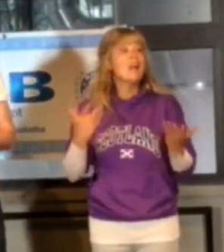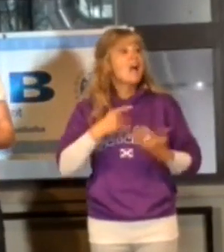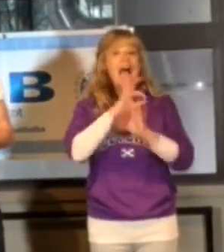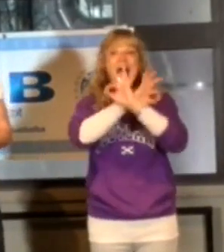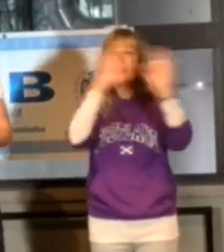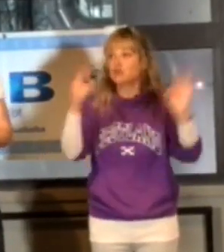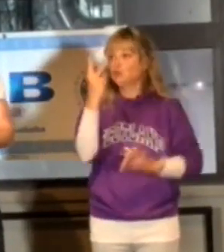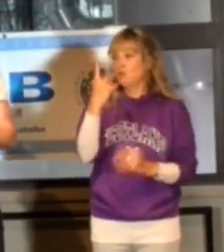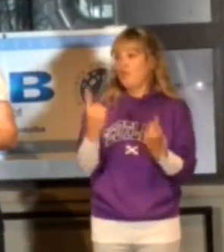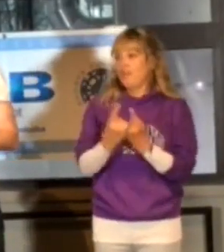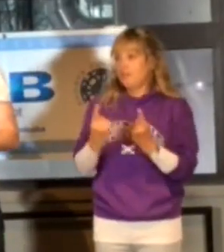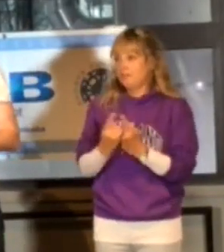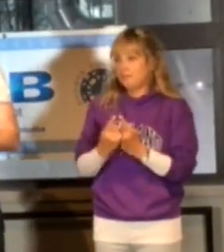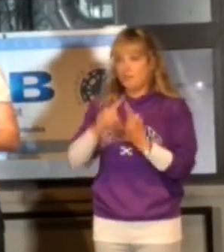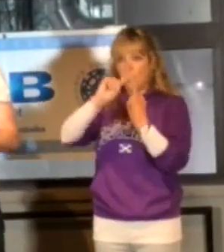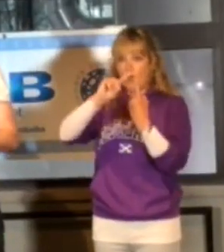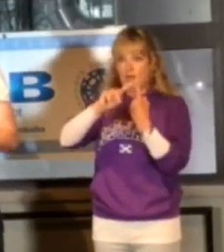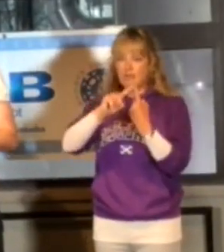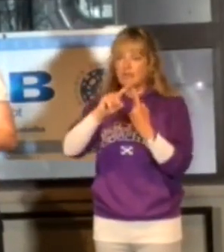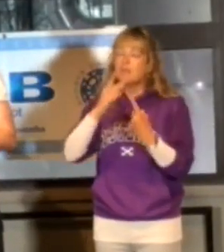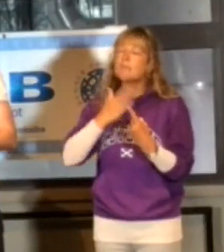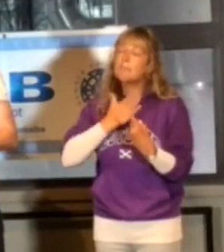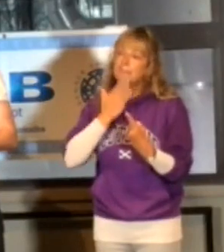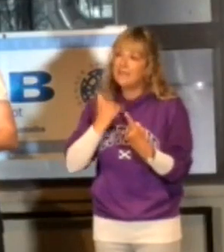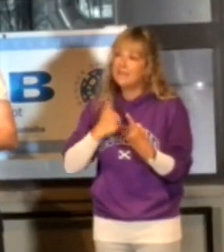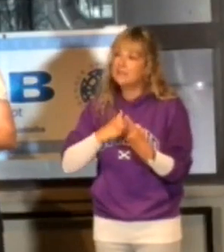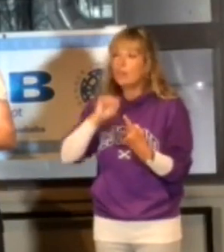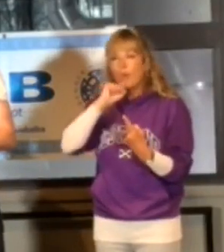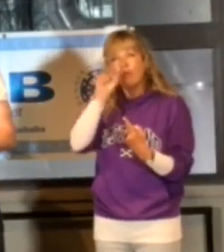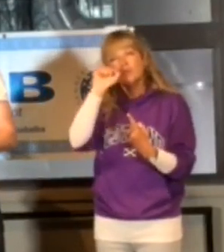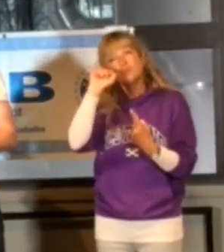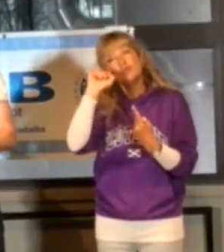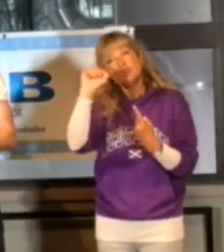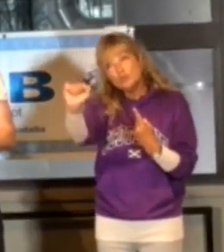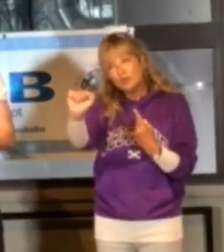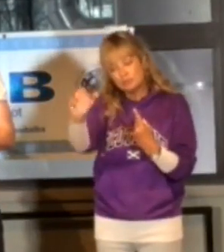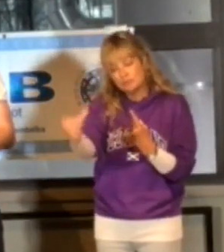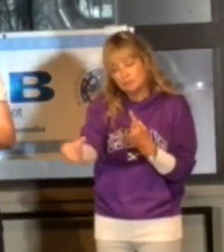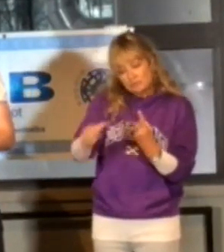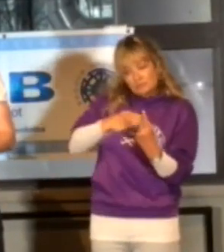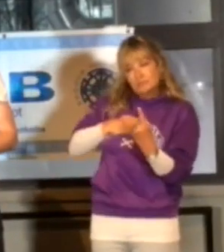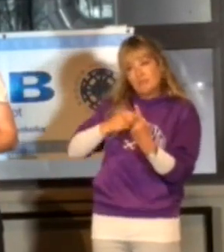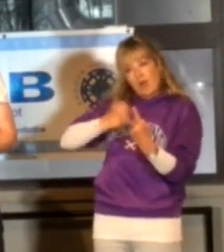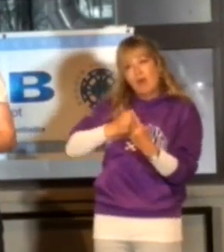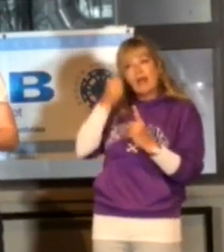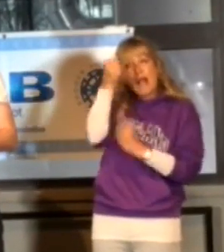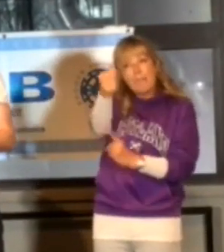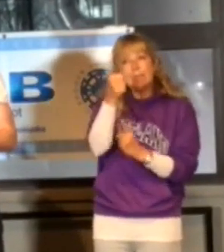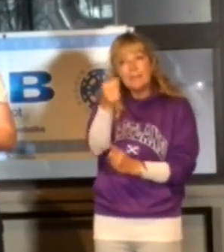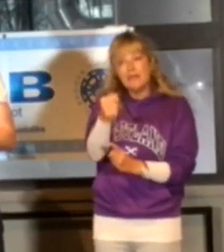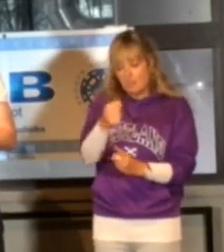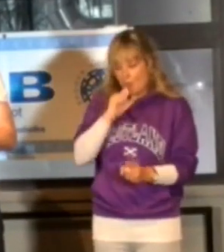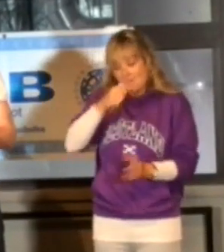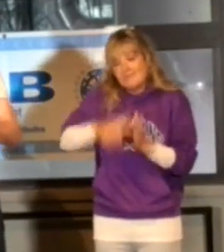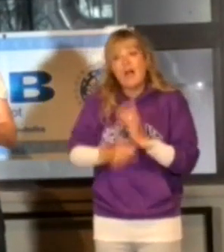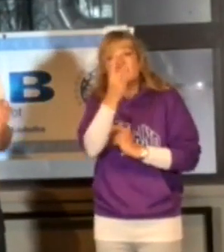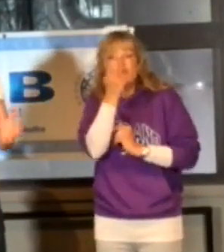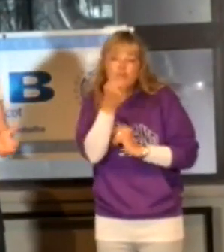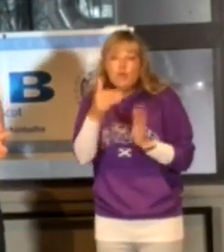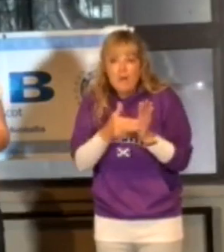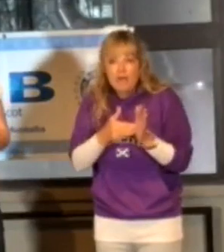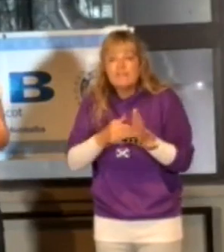today. Will you lend your voice, will you add your voice to the Voices for Scotland campaign that we're starting in a couple of months' time?